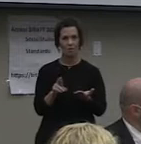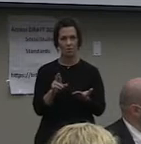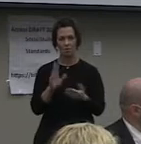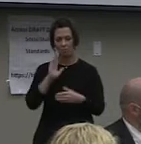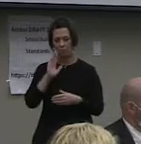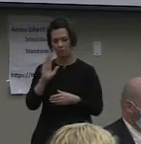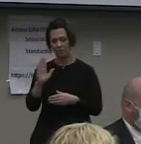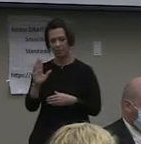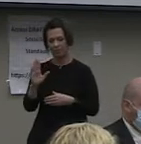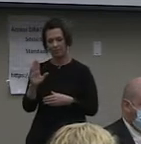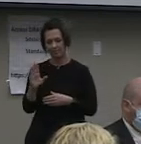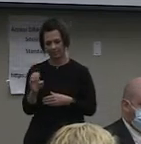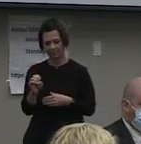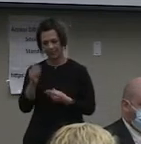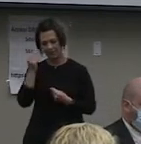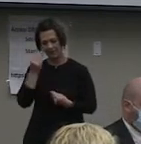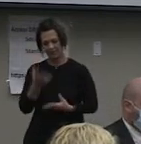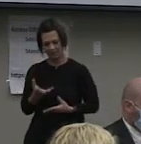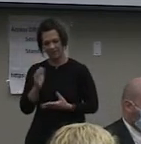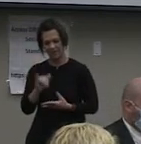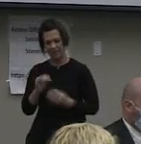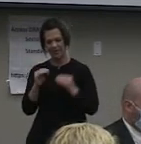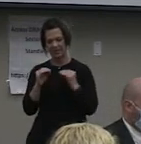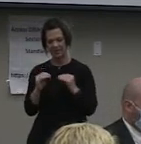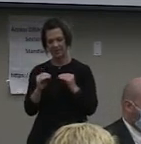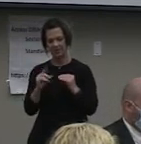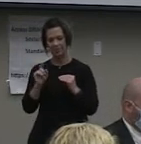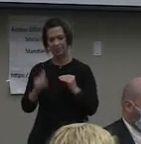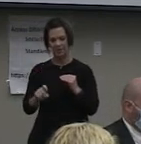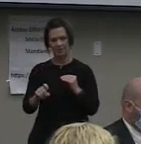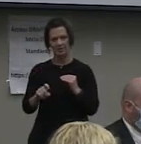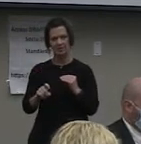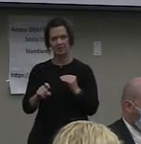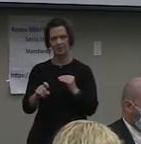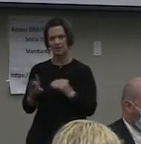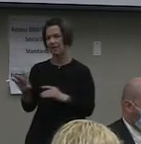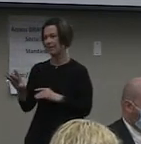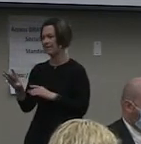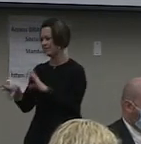be information that a teacher needs to resource on their own?